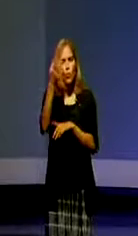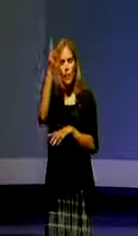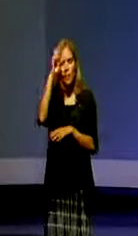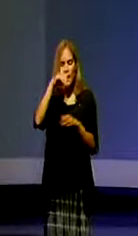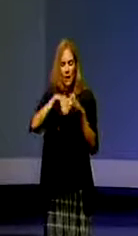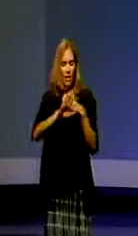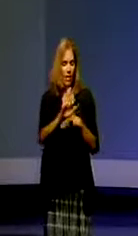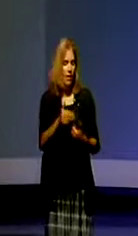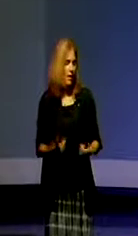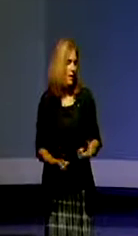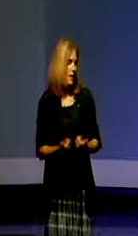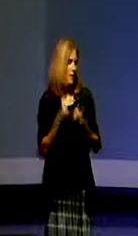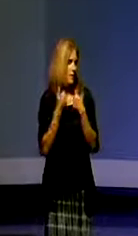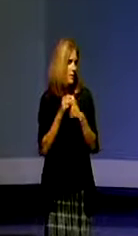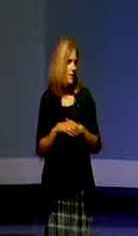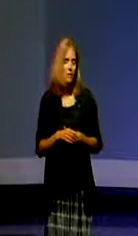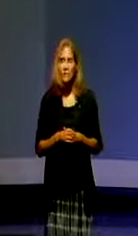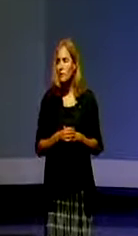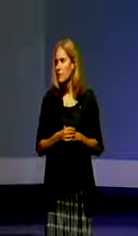their life.